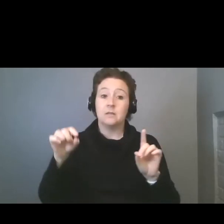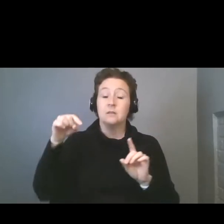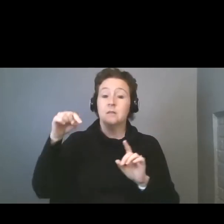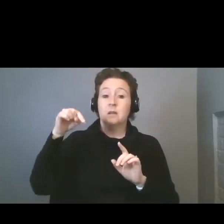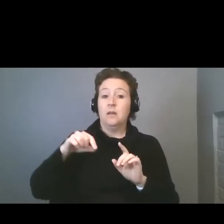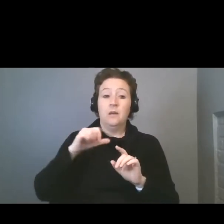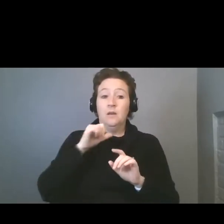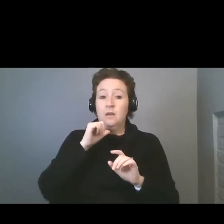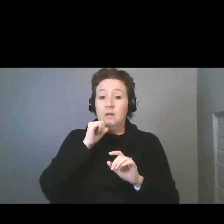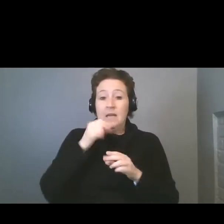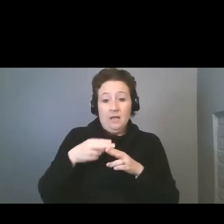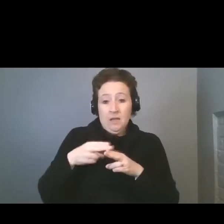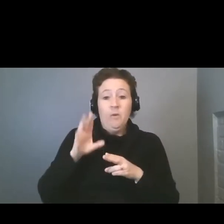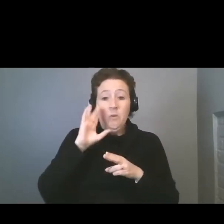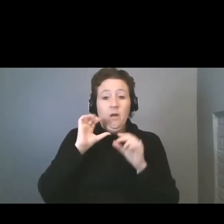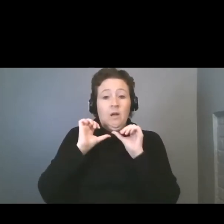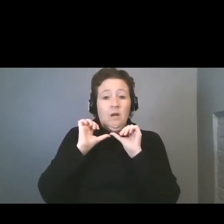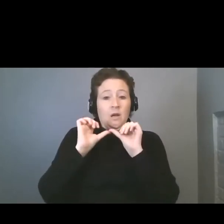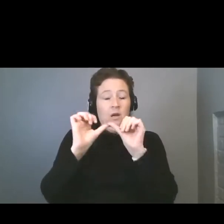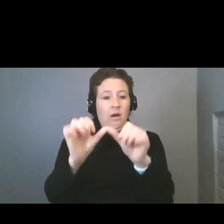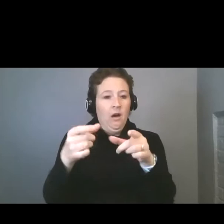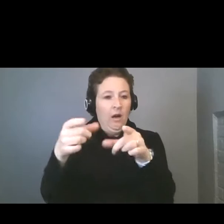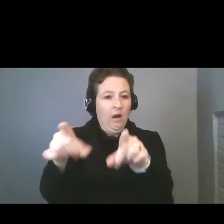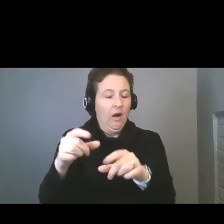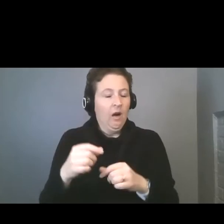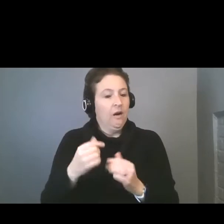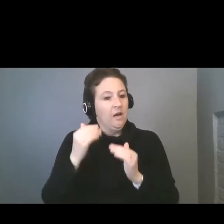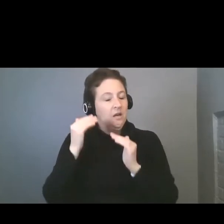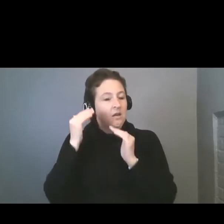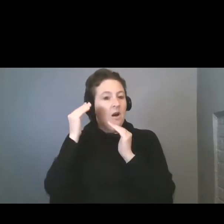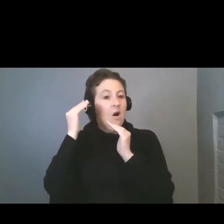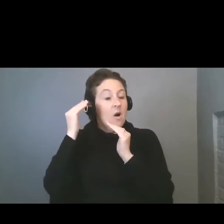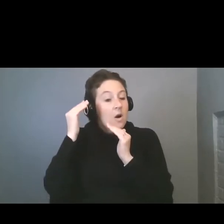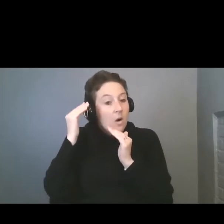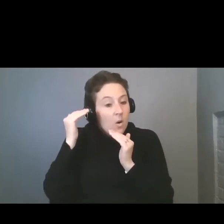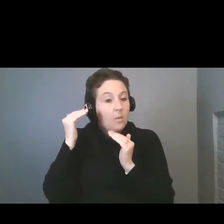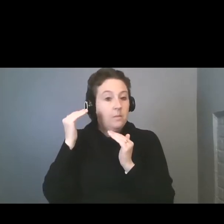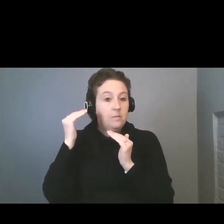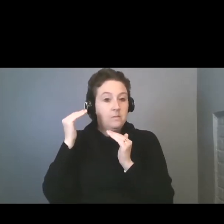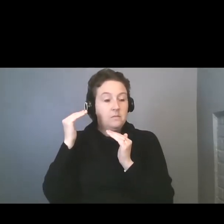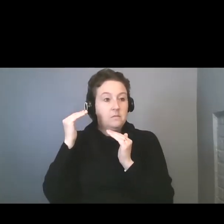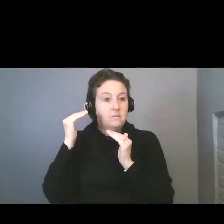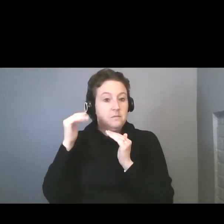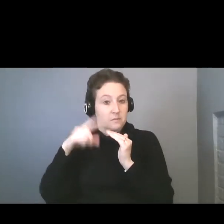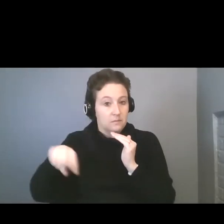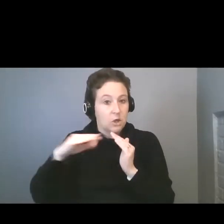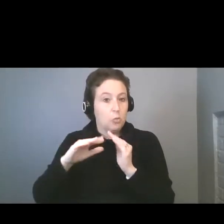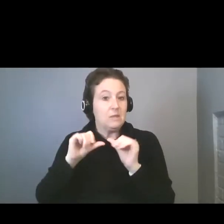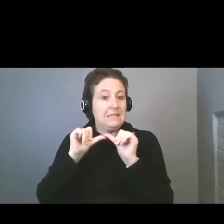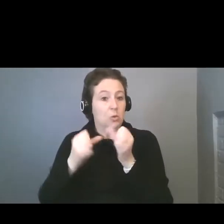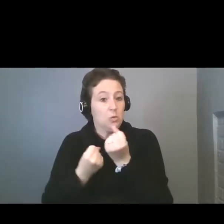long-term situation. And so that we're hopeful that level of support continues from the community,